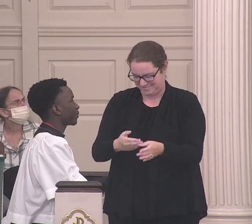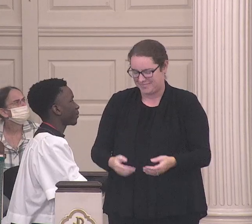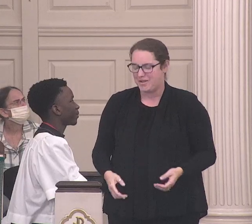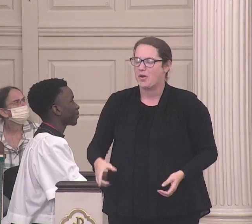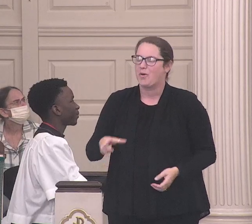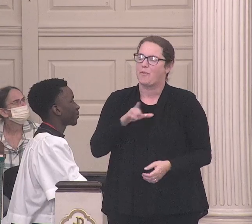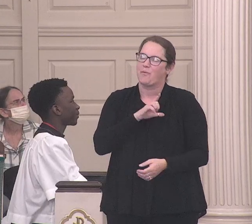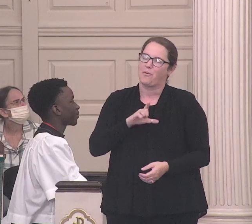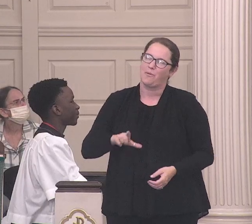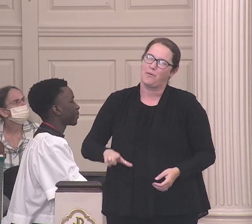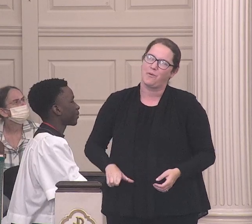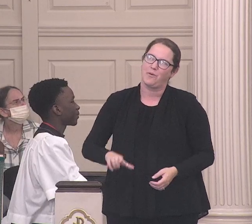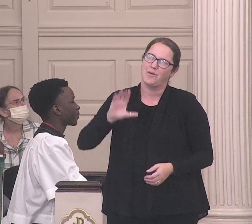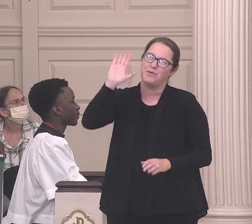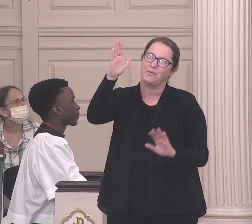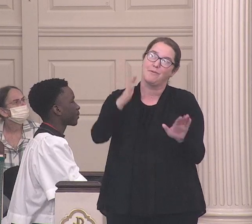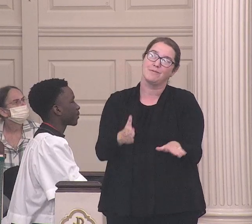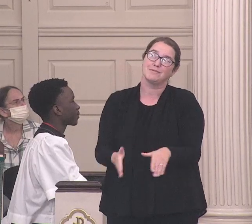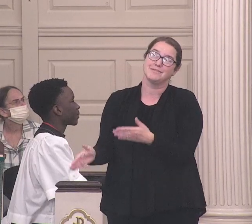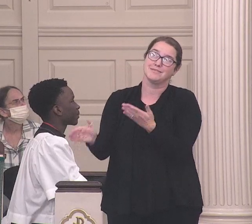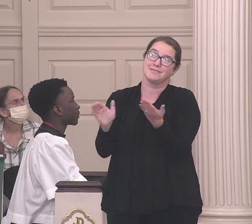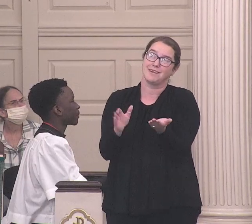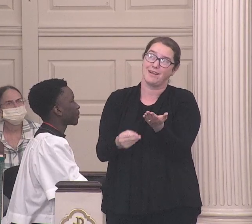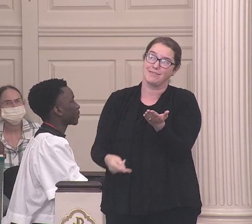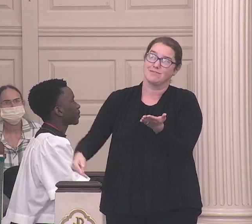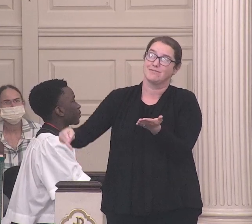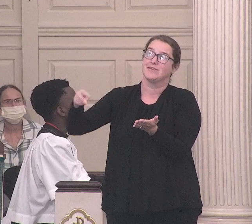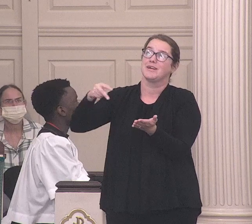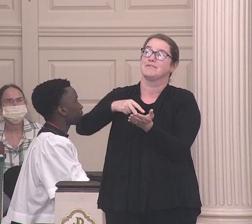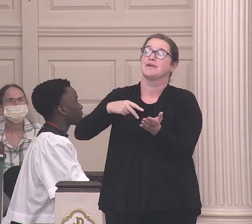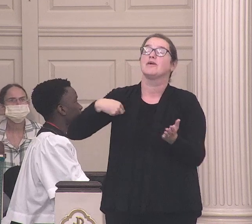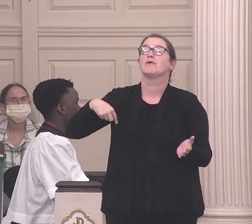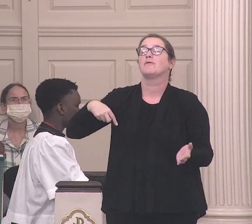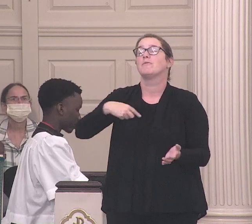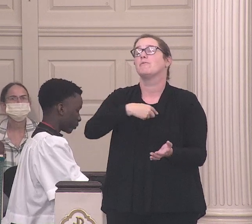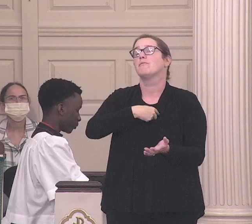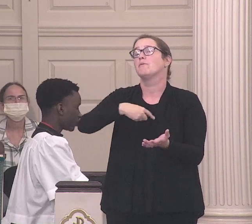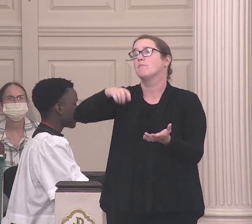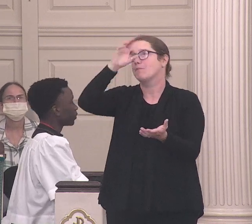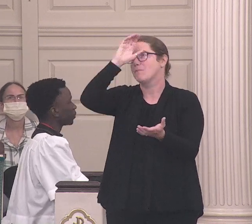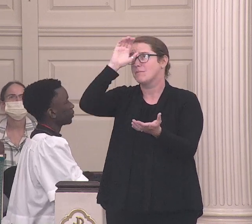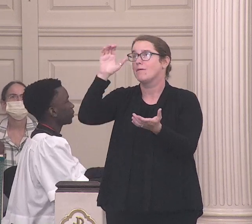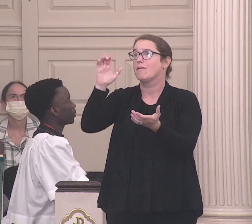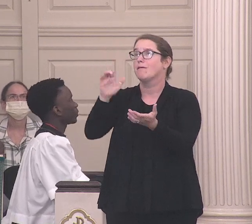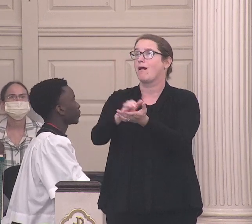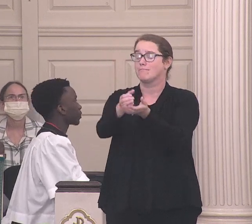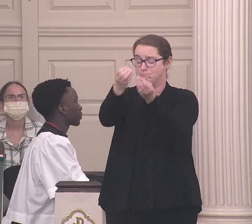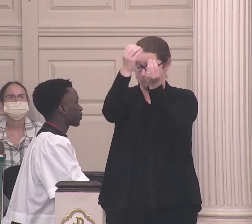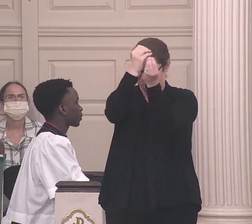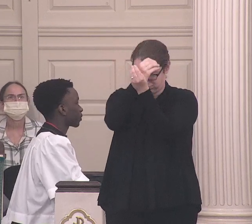proclaim your death, O Lord, and profess your